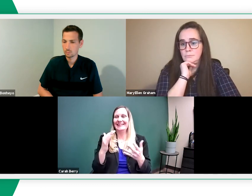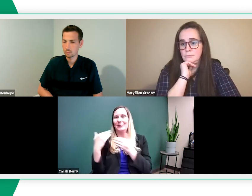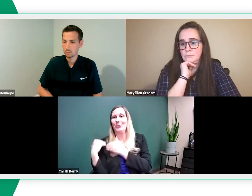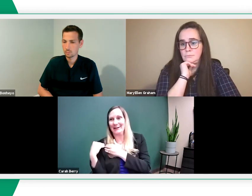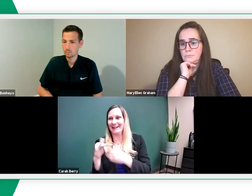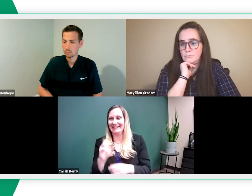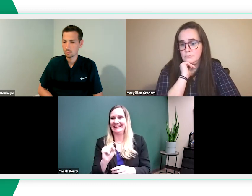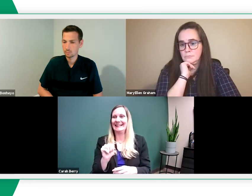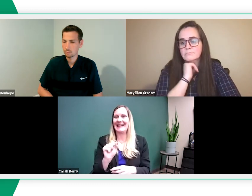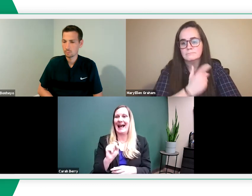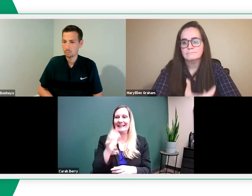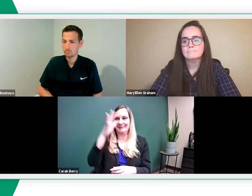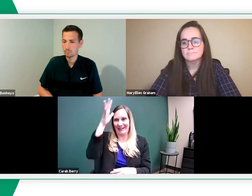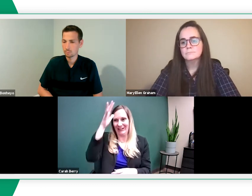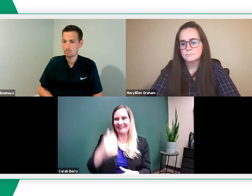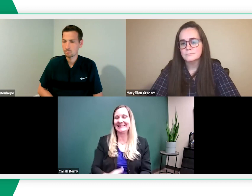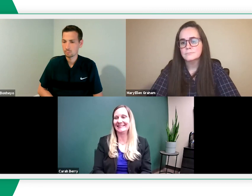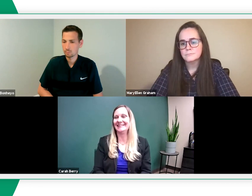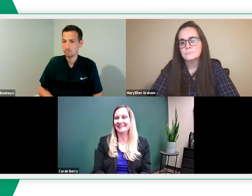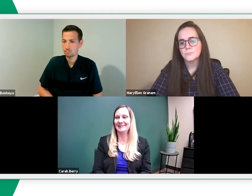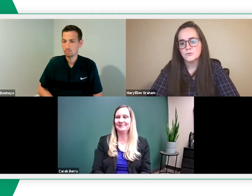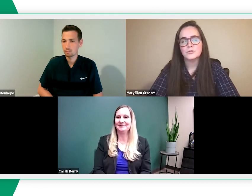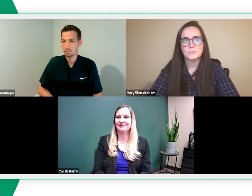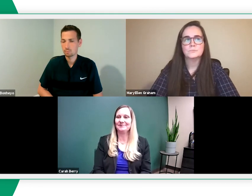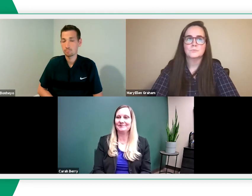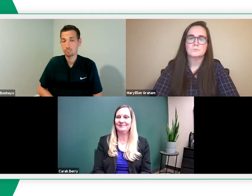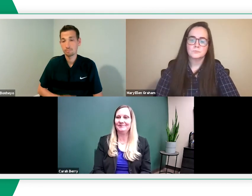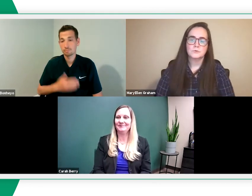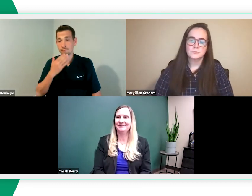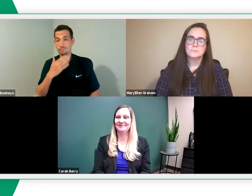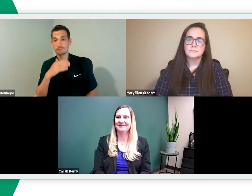they know what responsibility is as parents.